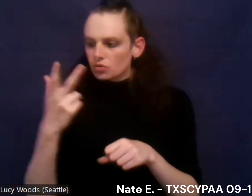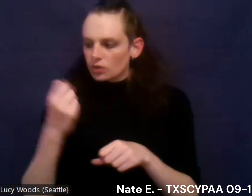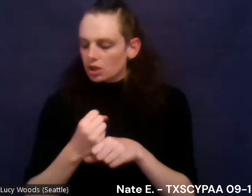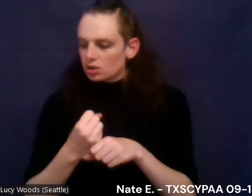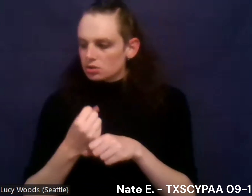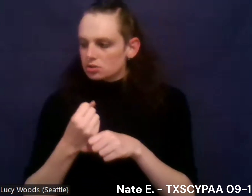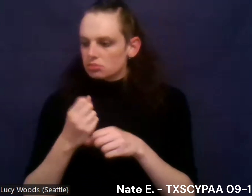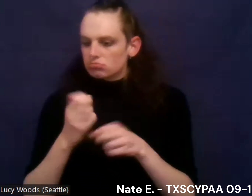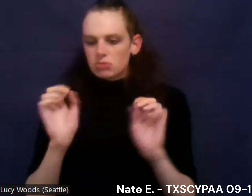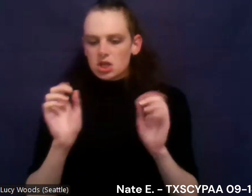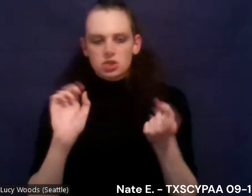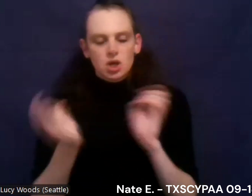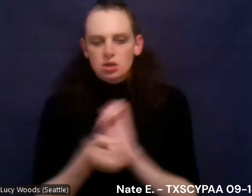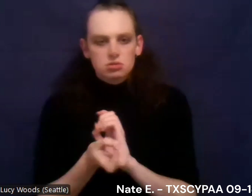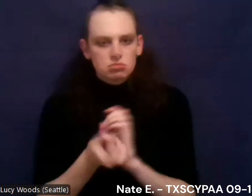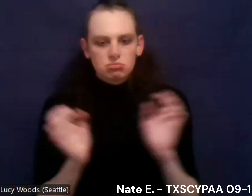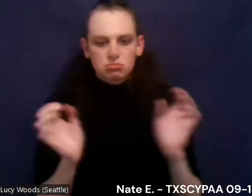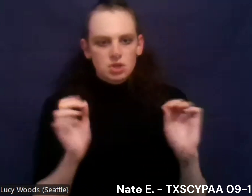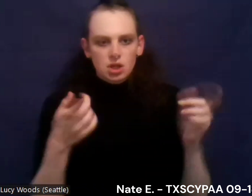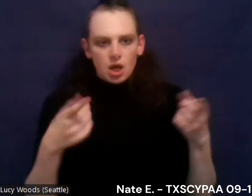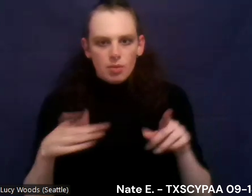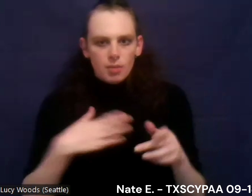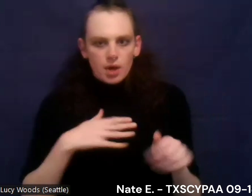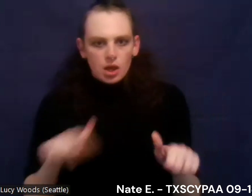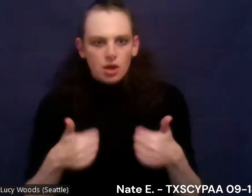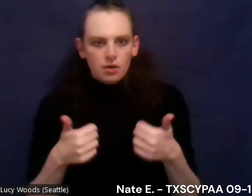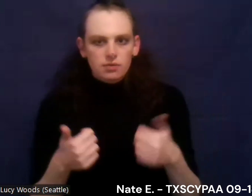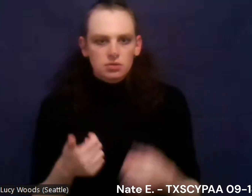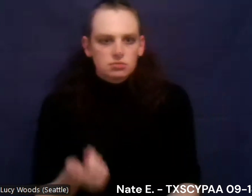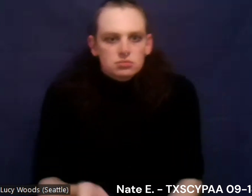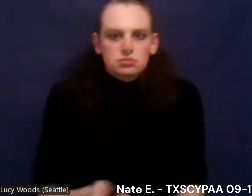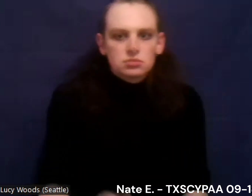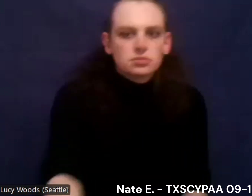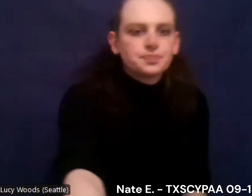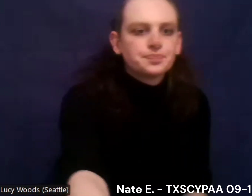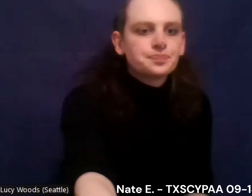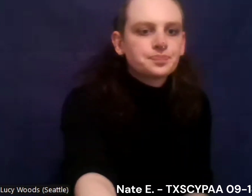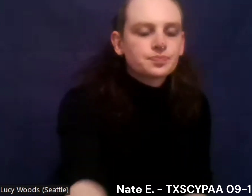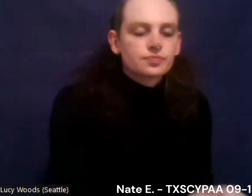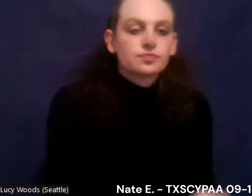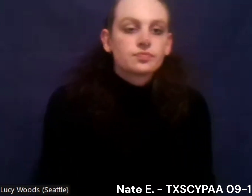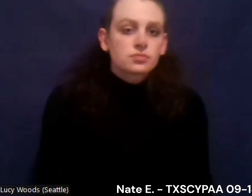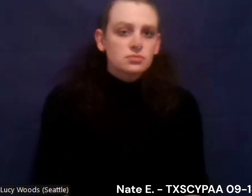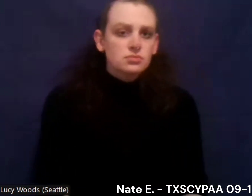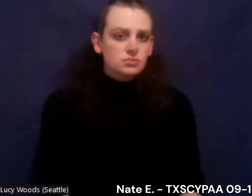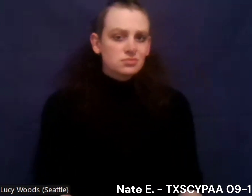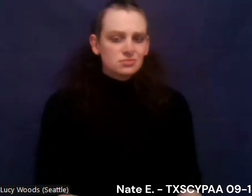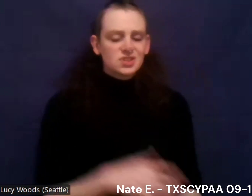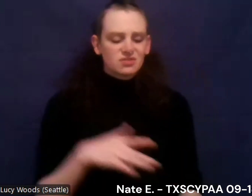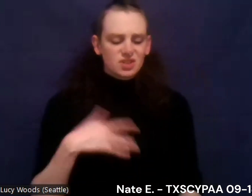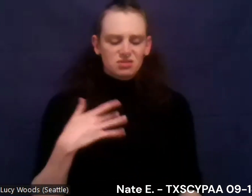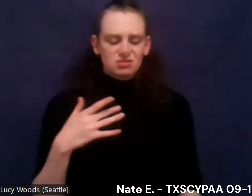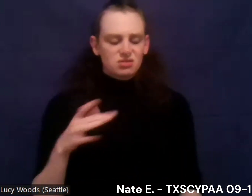nothing's changed and like nothing's happened in your life, and you're just sort of there. And it's really soul crushing,